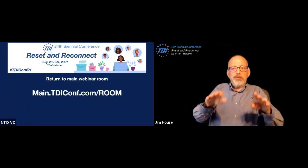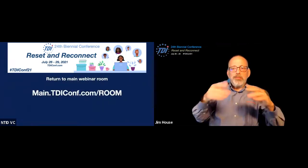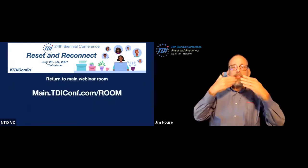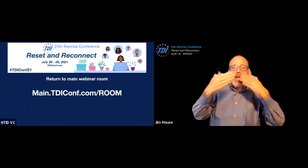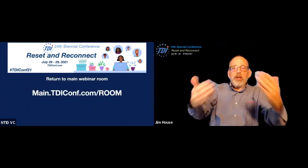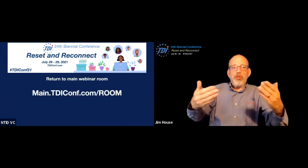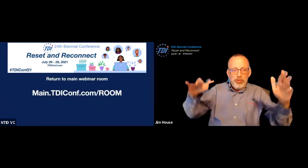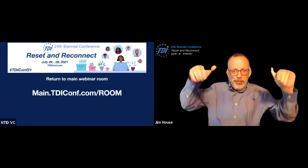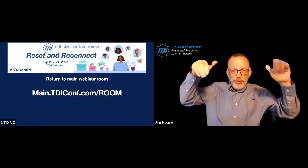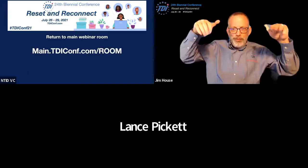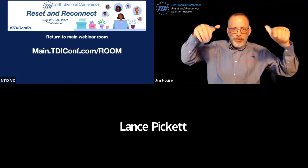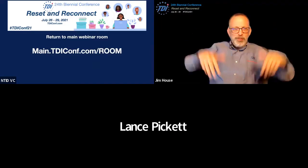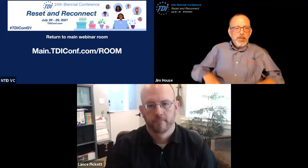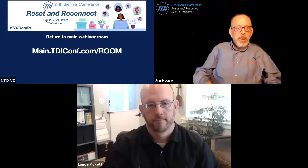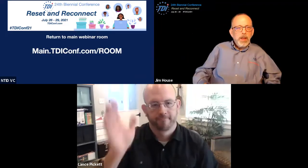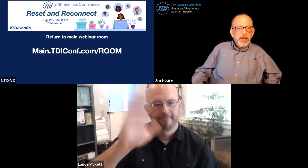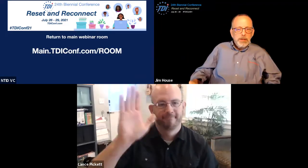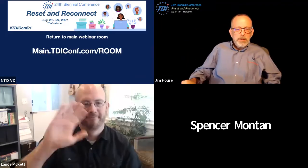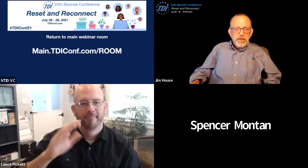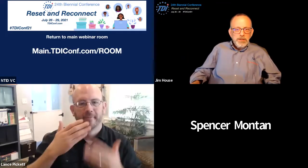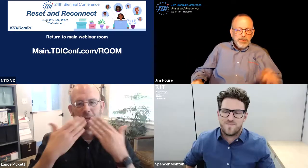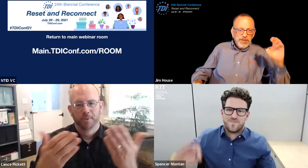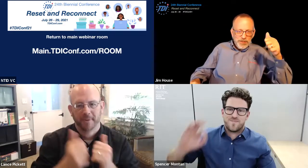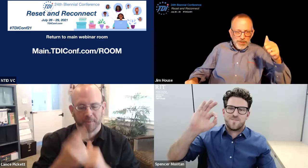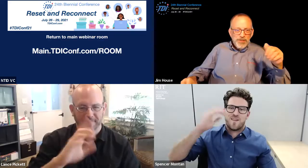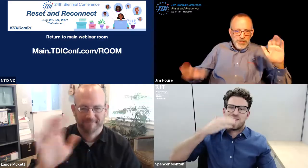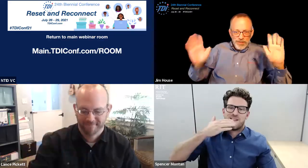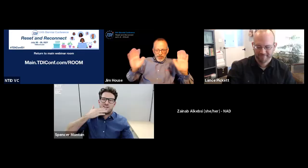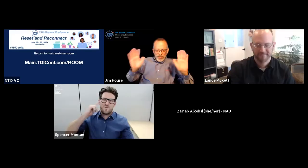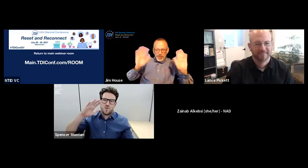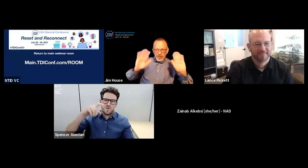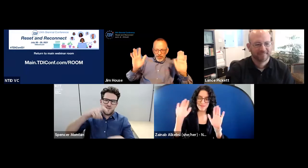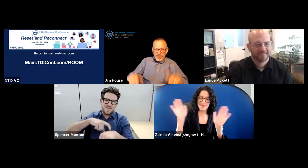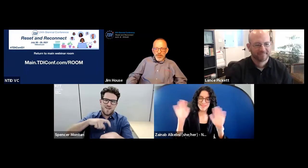Okay, we are right out of time right now, so thank you very much. Here's the link to go back to the main